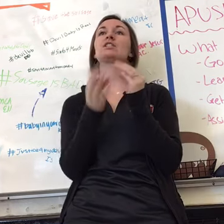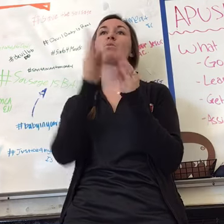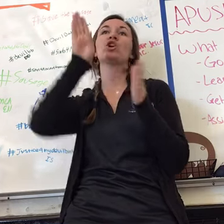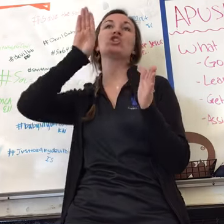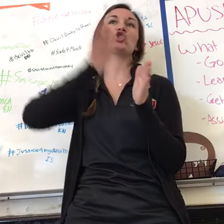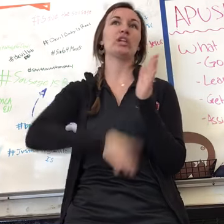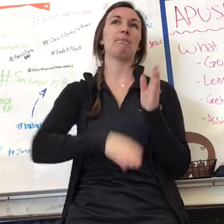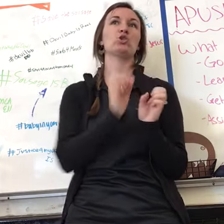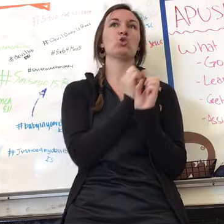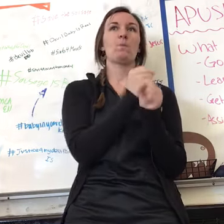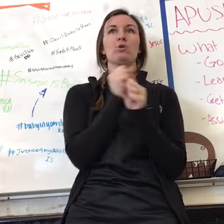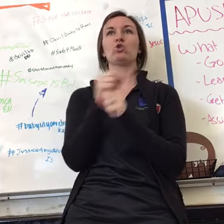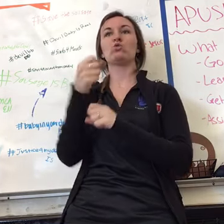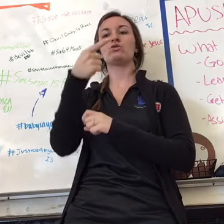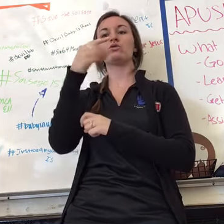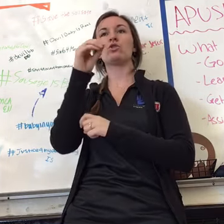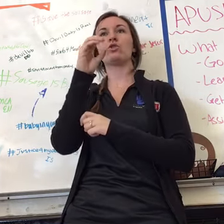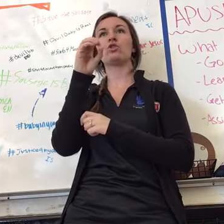produce goods because now you don't have to replace the whole thing.